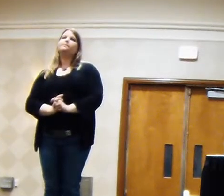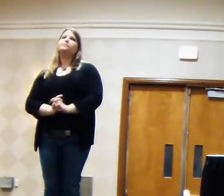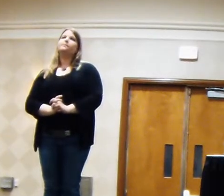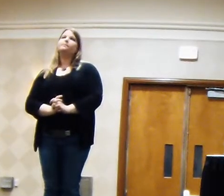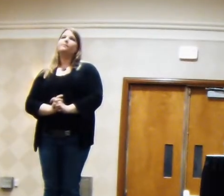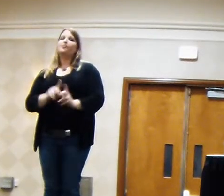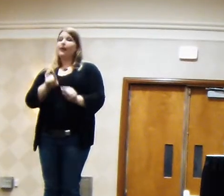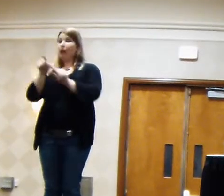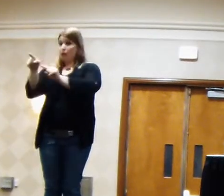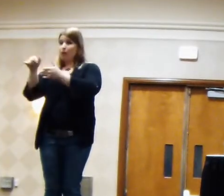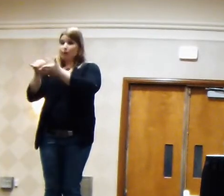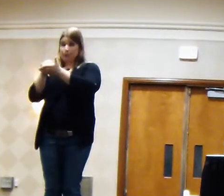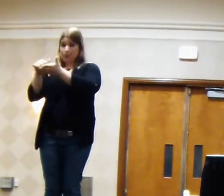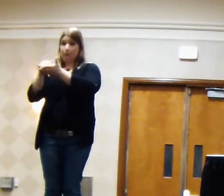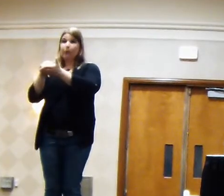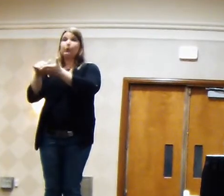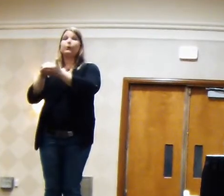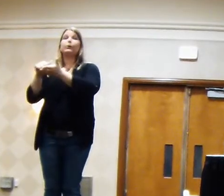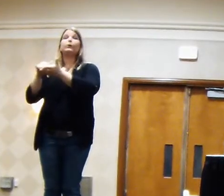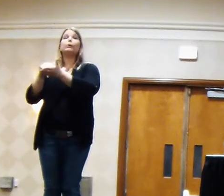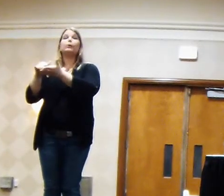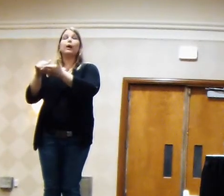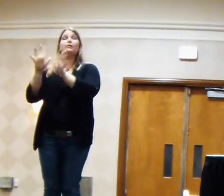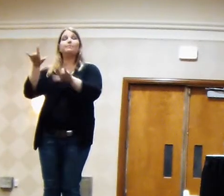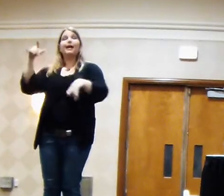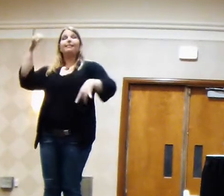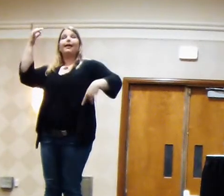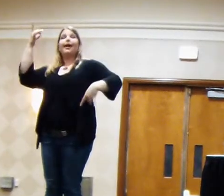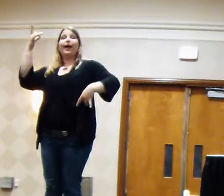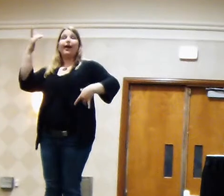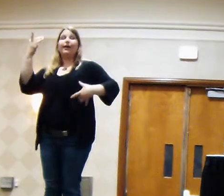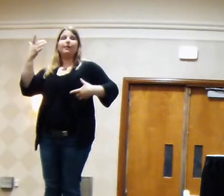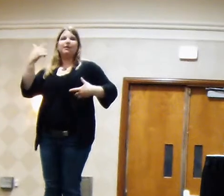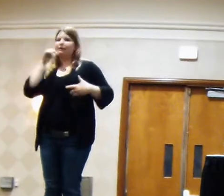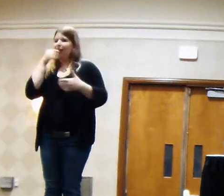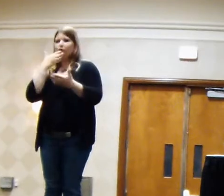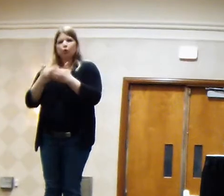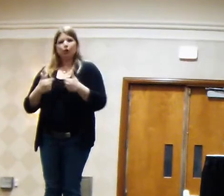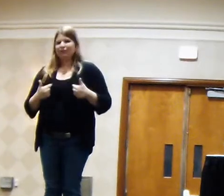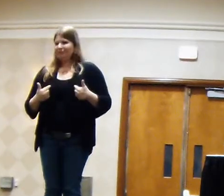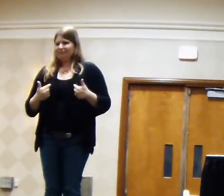But I went to New York and I was a ballet dancer, but I really wasn't good enough. So